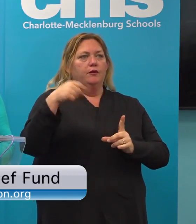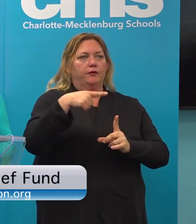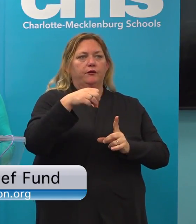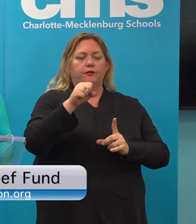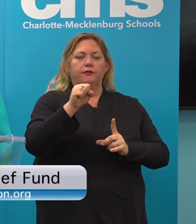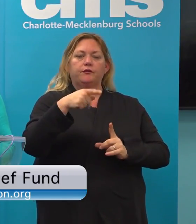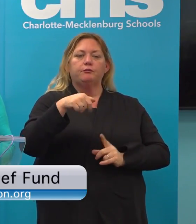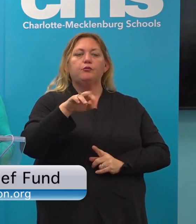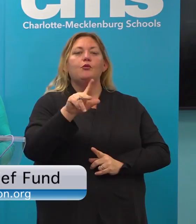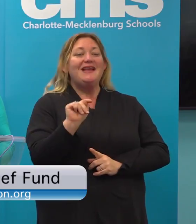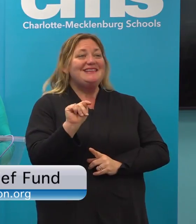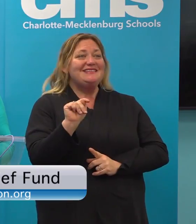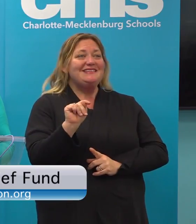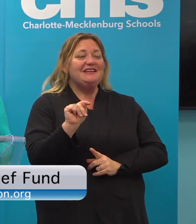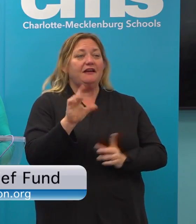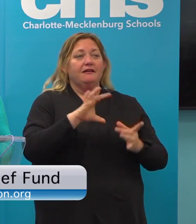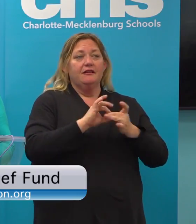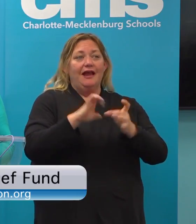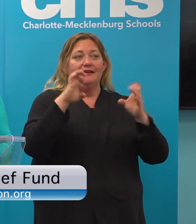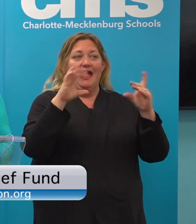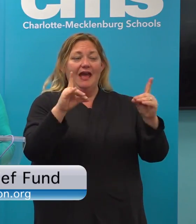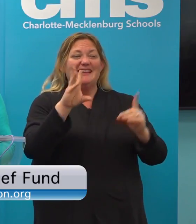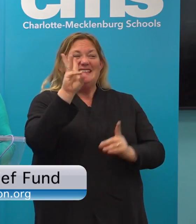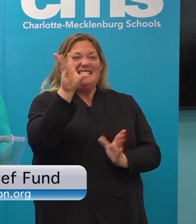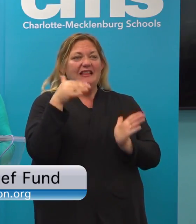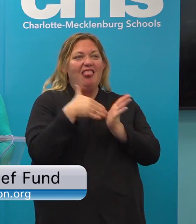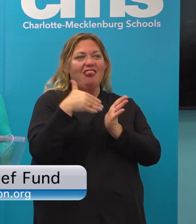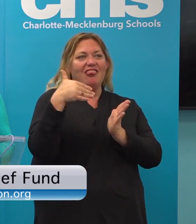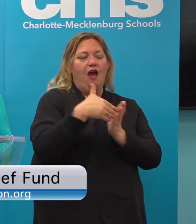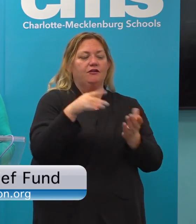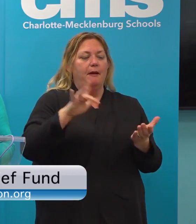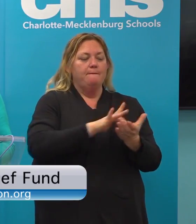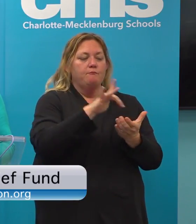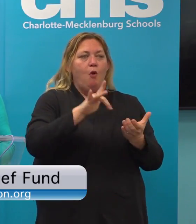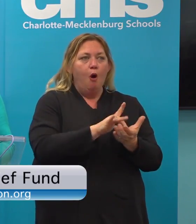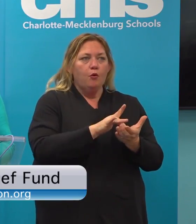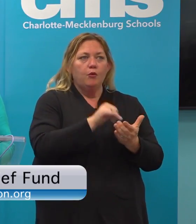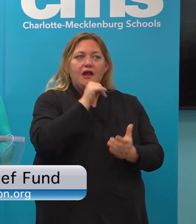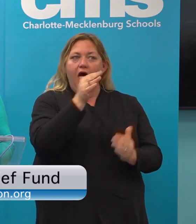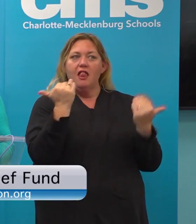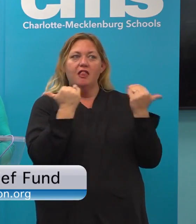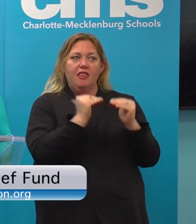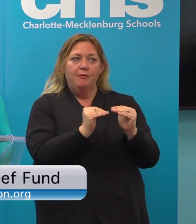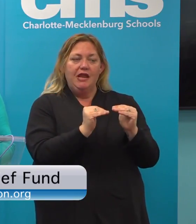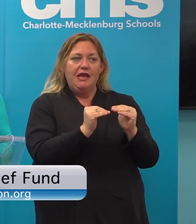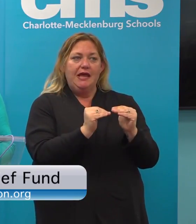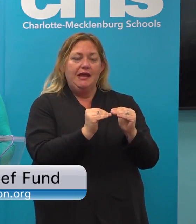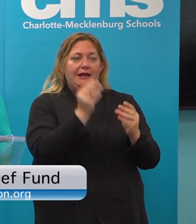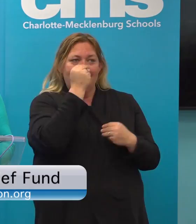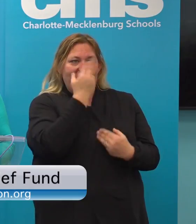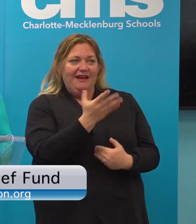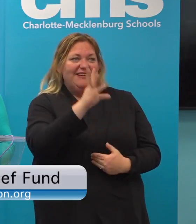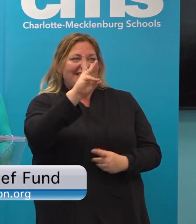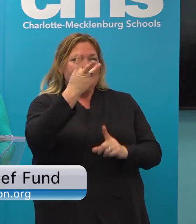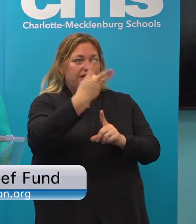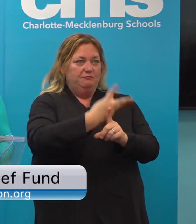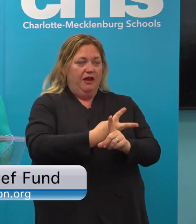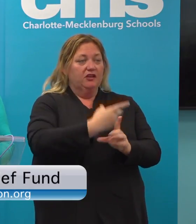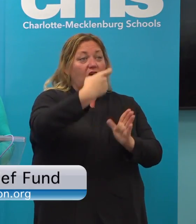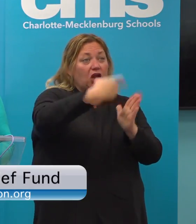initiative, 6,000 mobile devices with unlimited data for 6 months at a cost